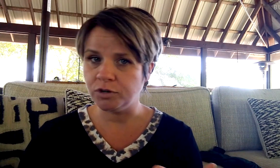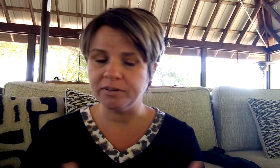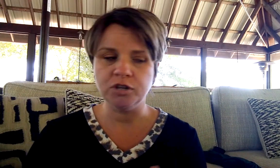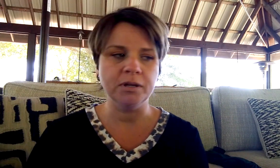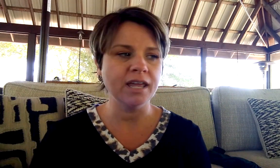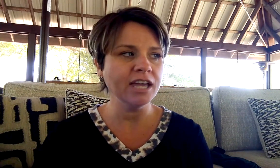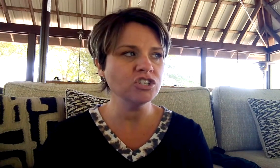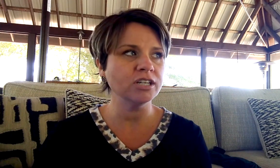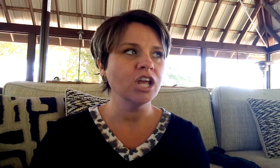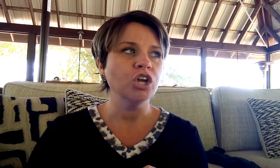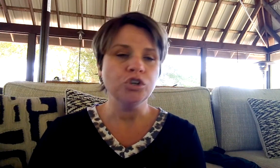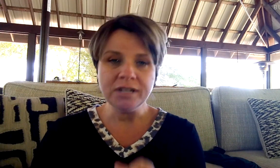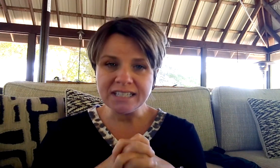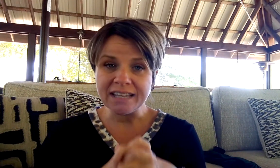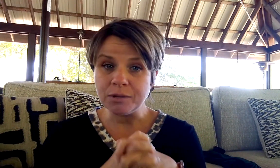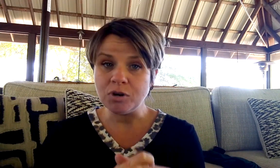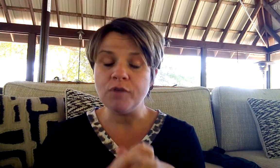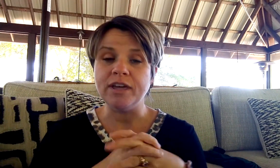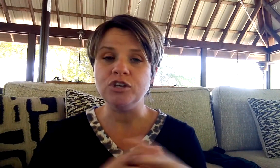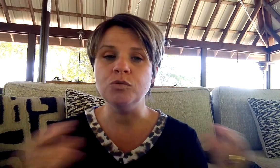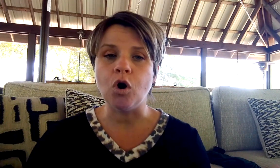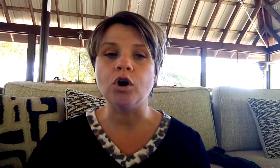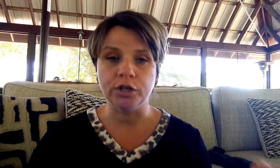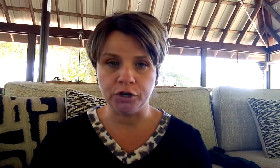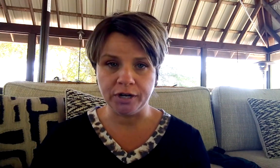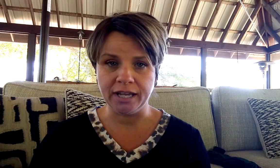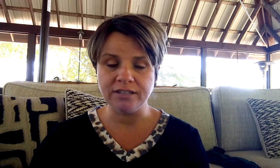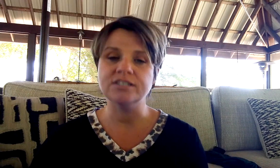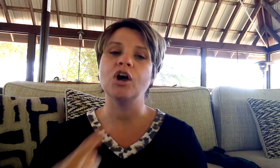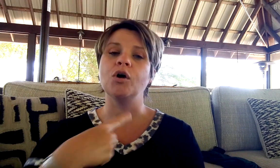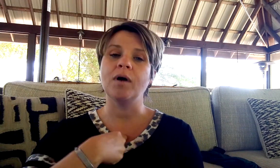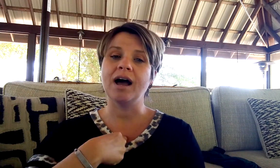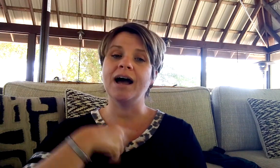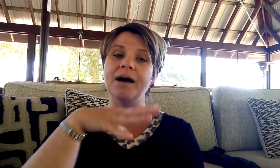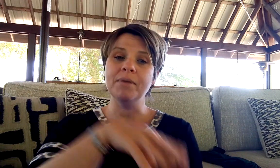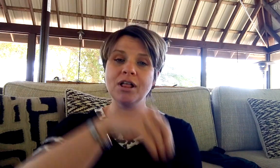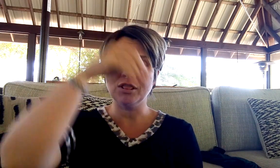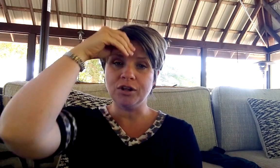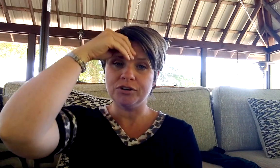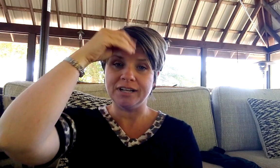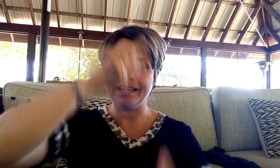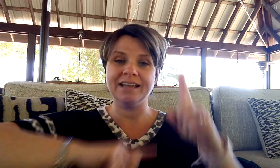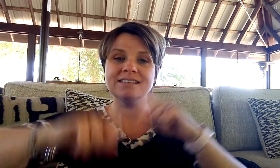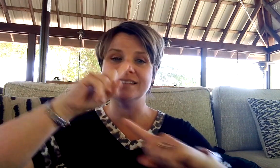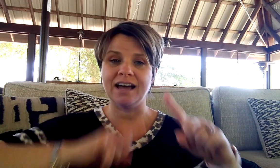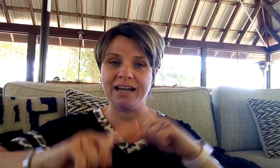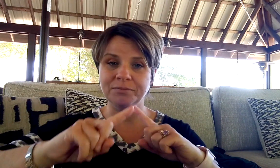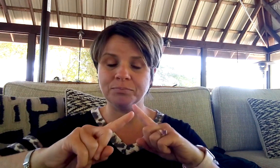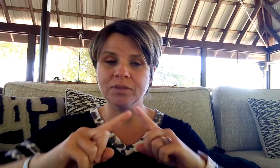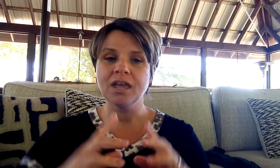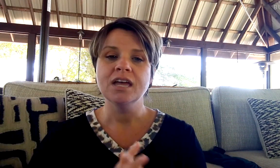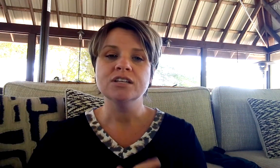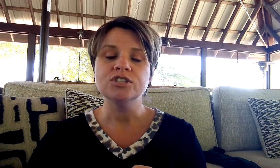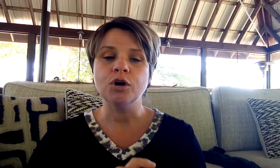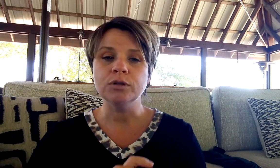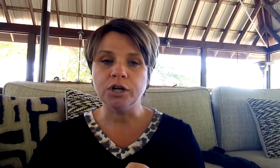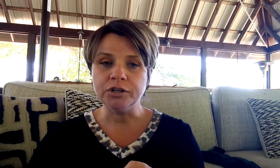of communication, you need to let them know that you are learning. So, I'm learning sign. So,